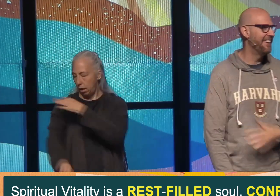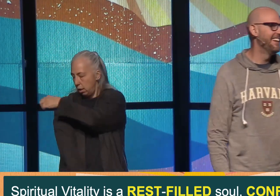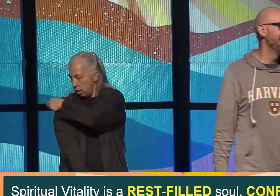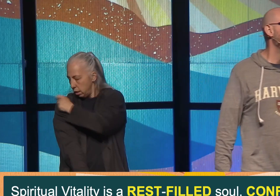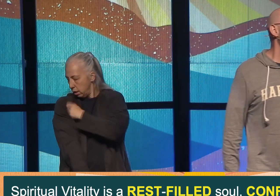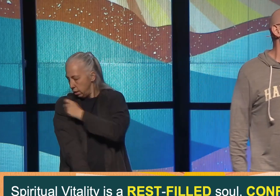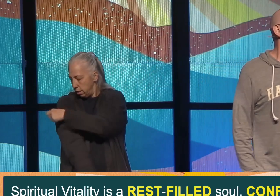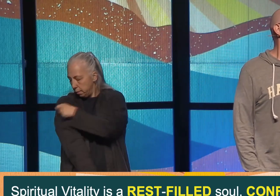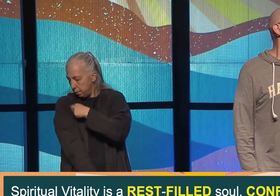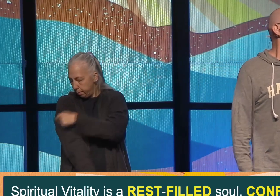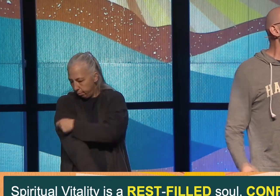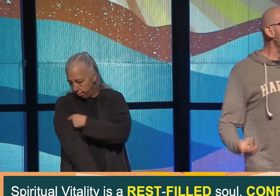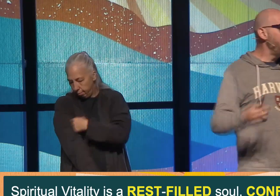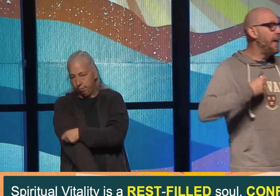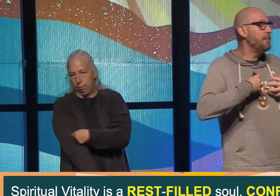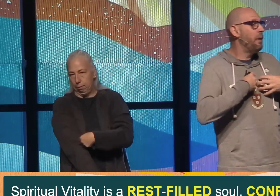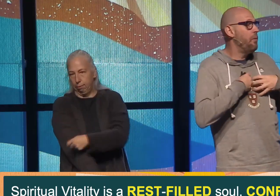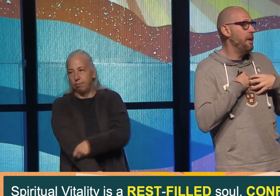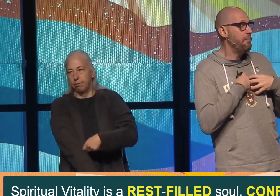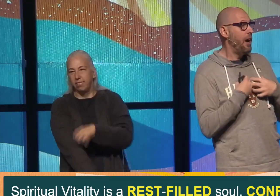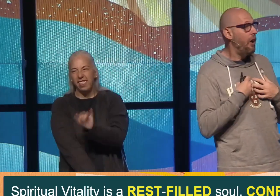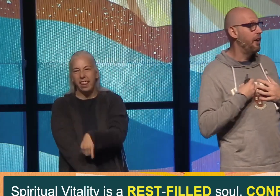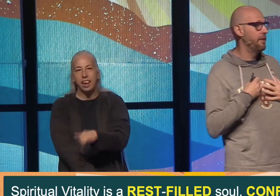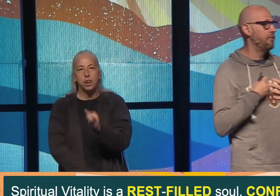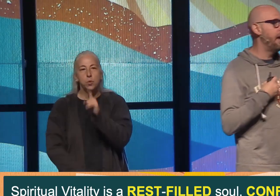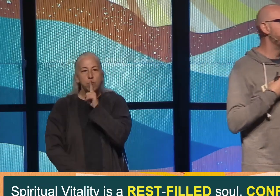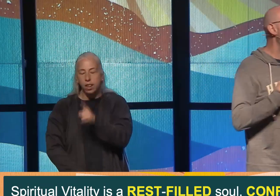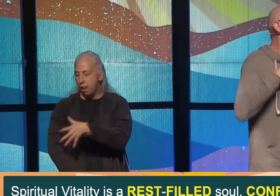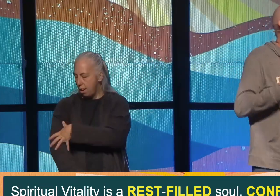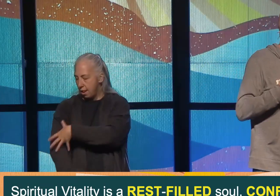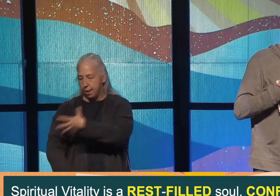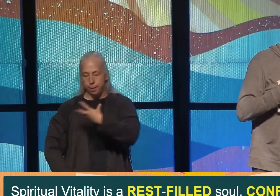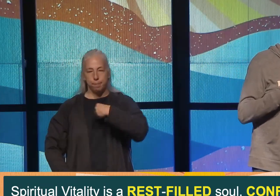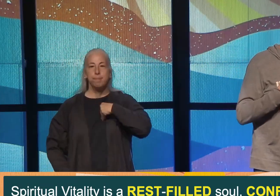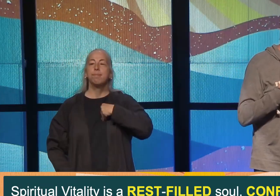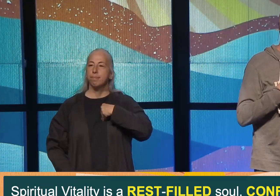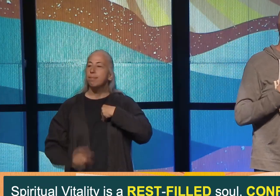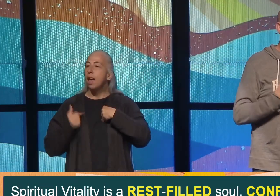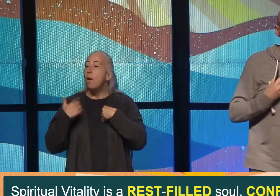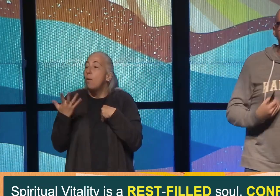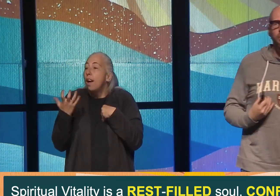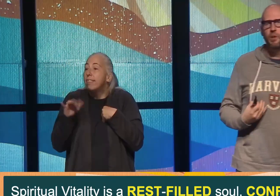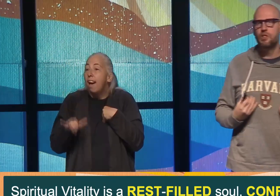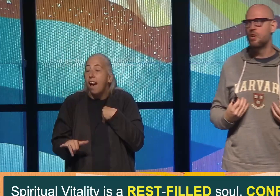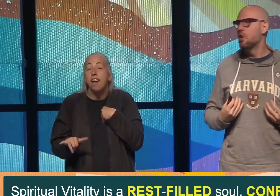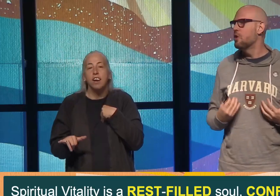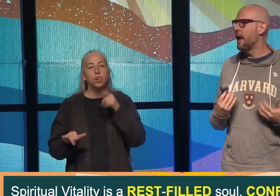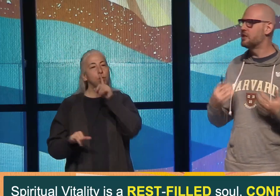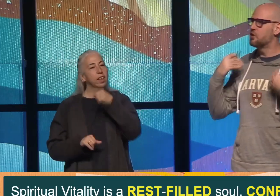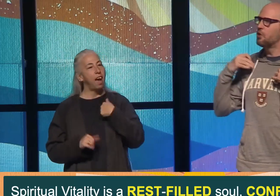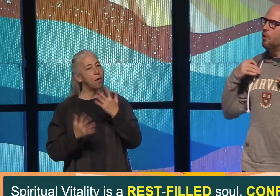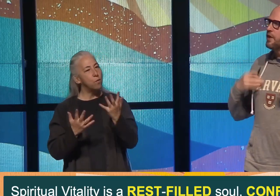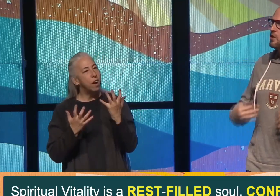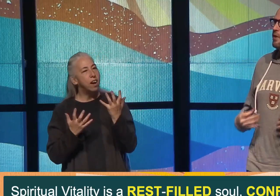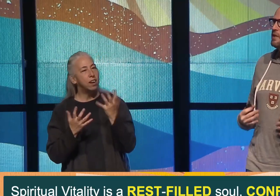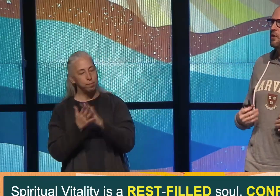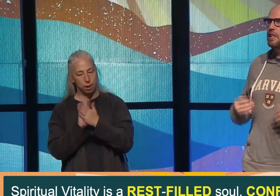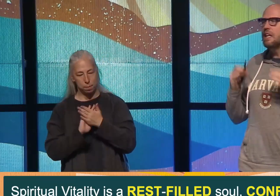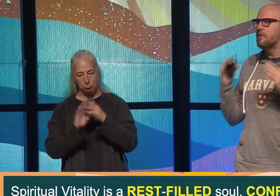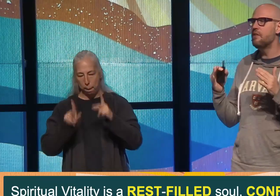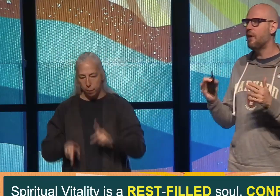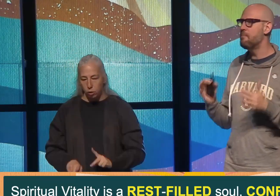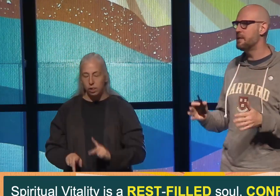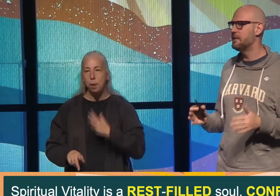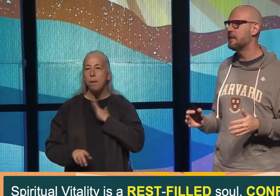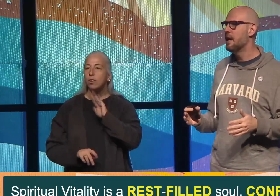right here. That's what I want in my heart, right? That's what I want to be. I want to be a person who has a soul that is